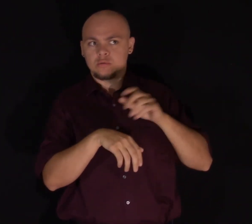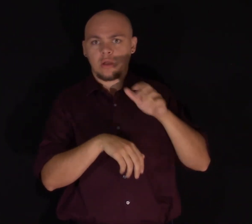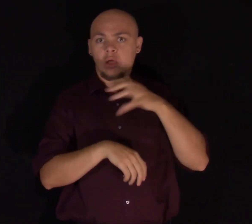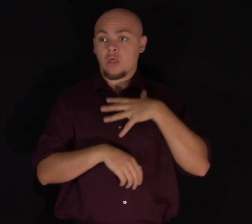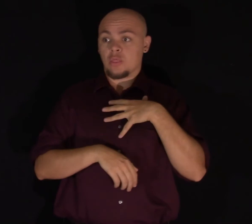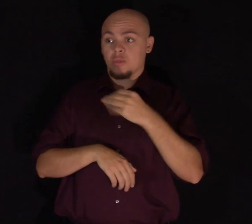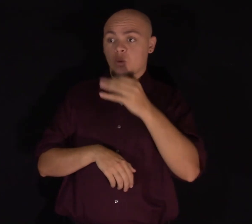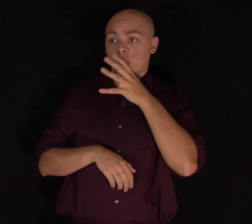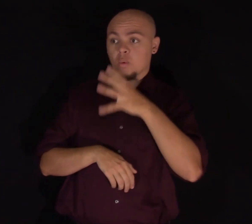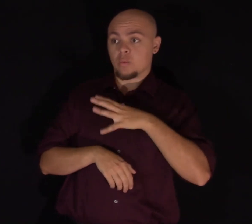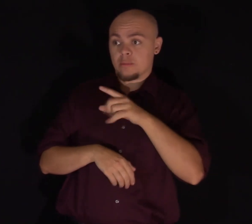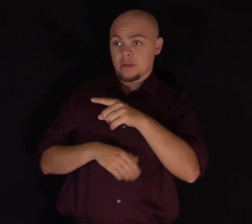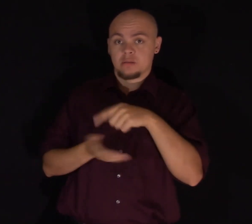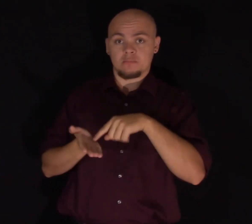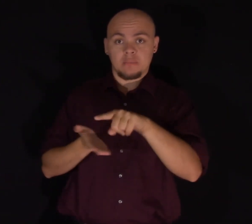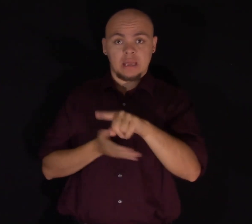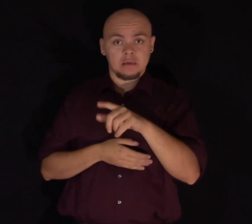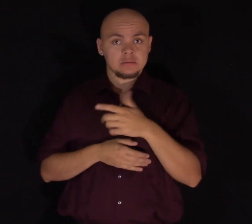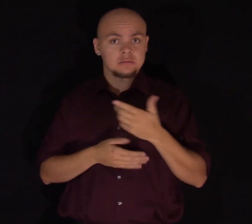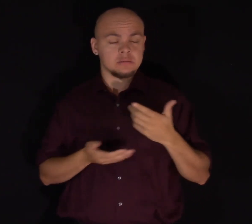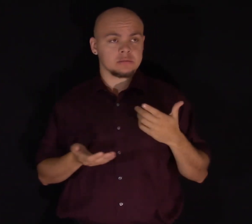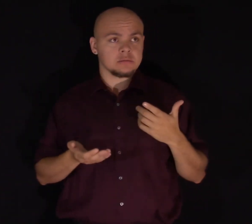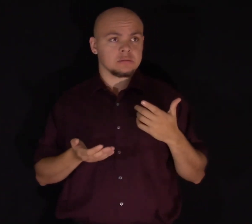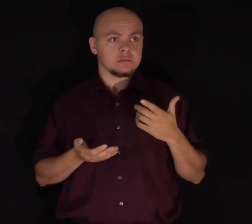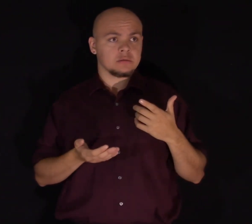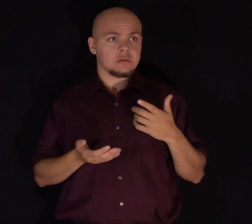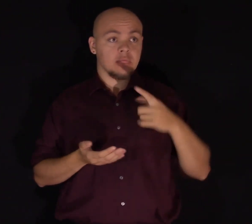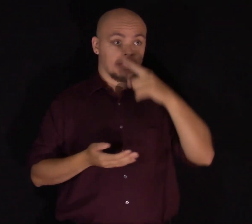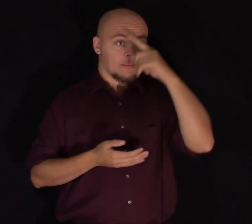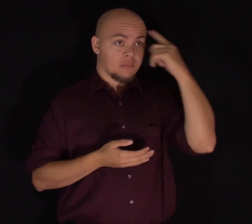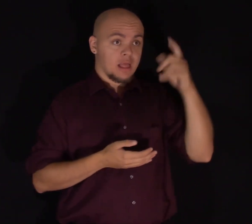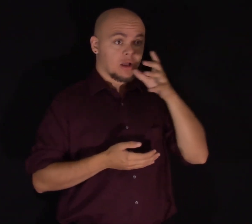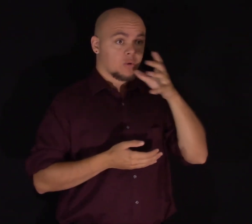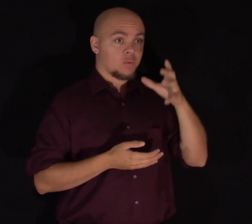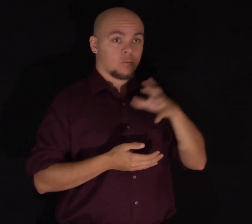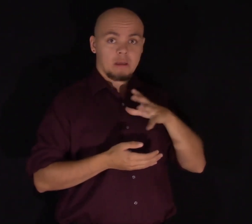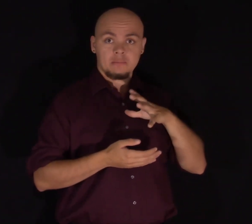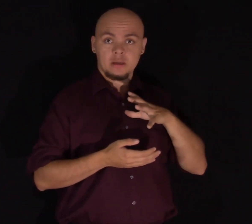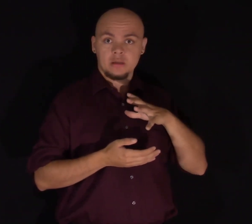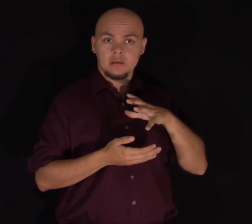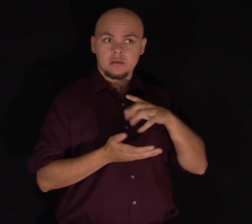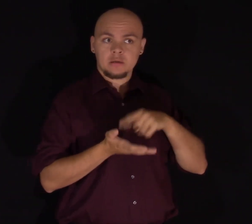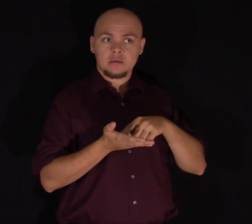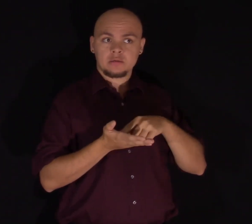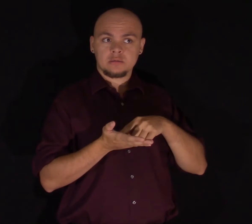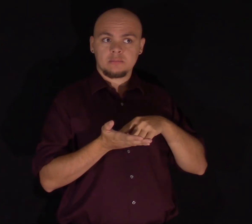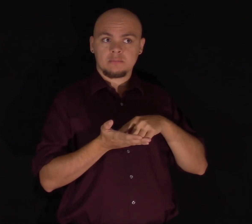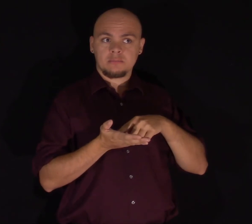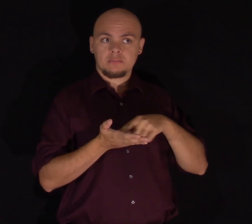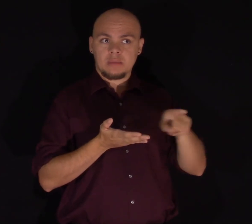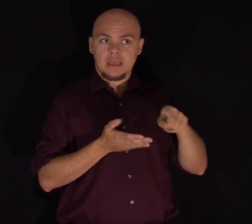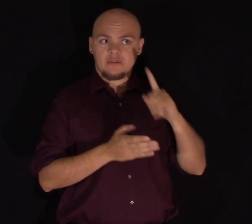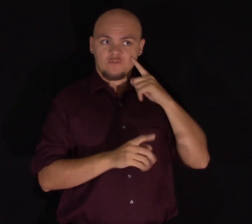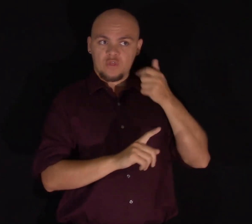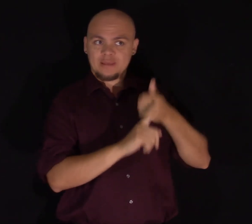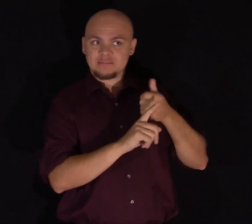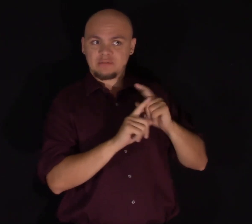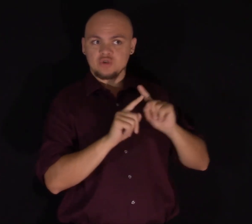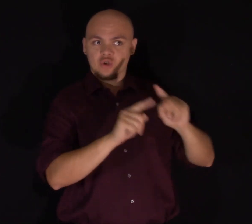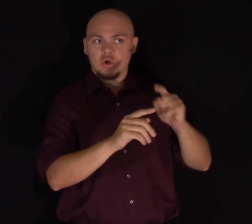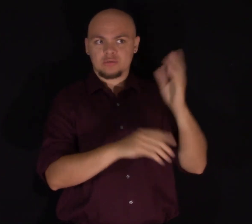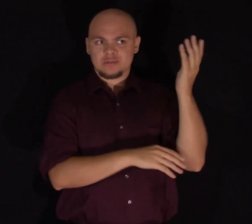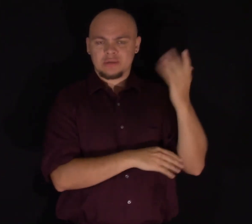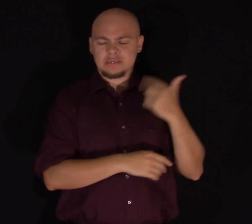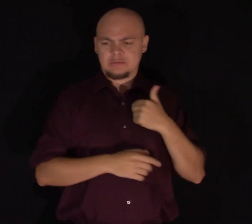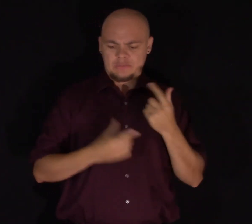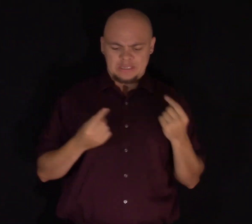who spoke there got their travel paid for. The black women who spoke there were expected to actually pay to speak there. And I was like, what do I